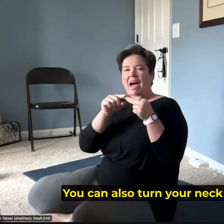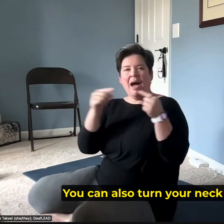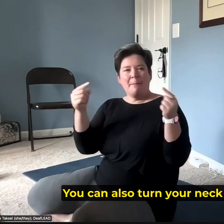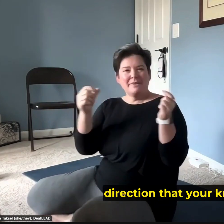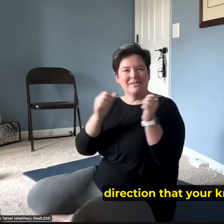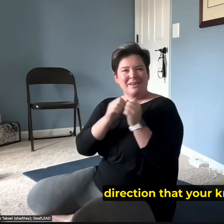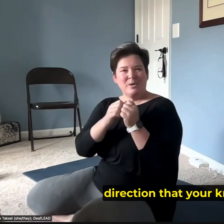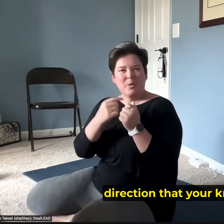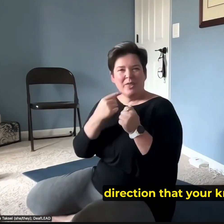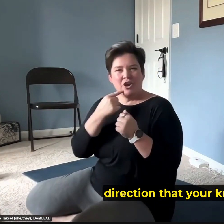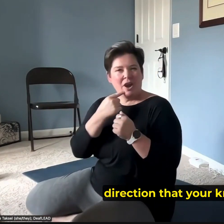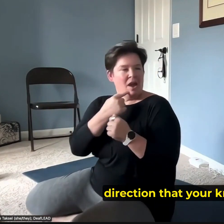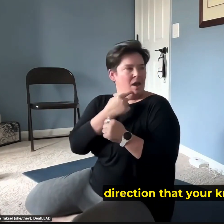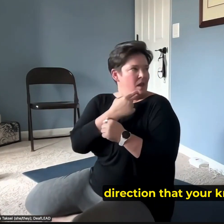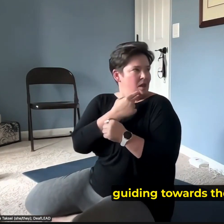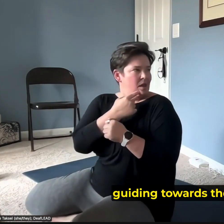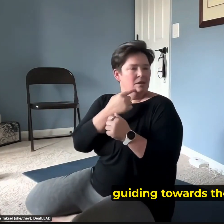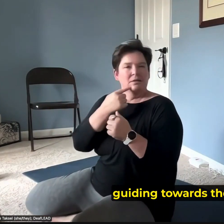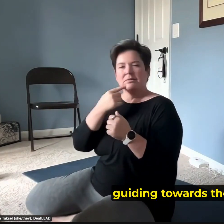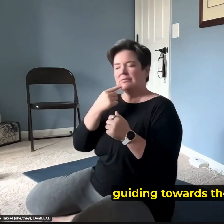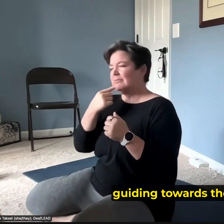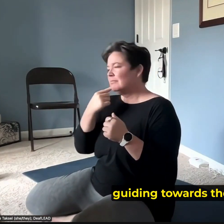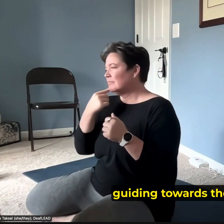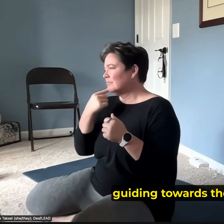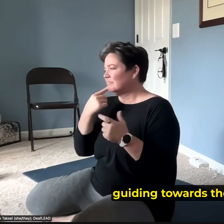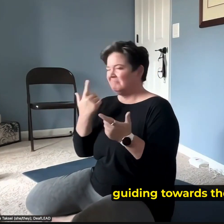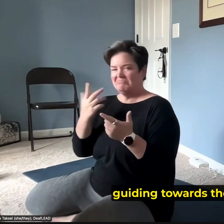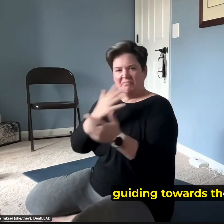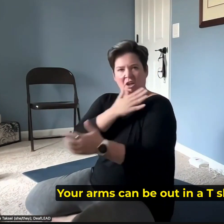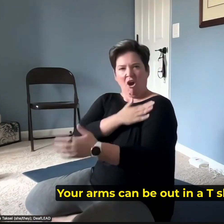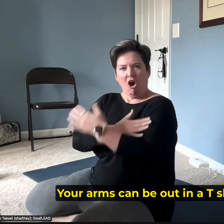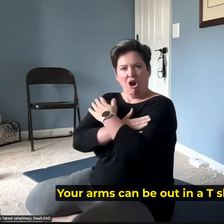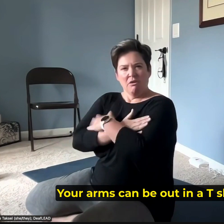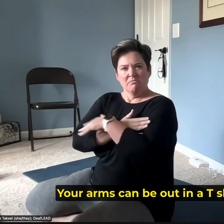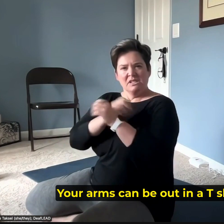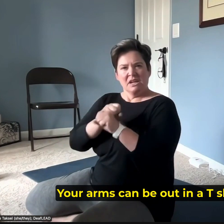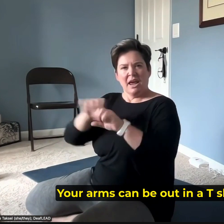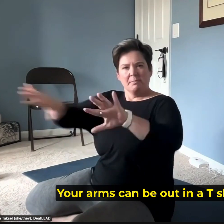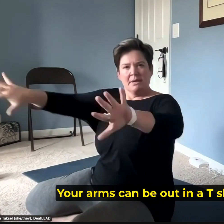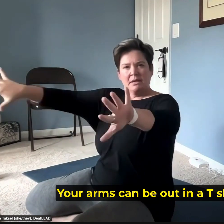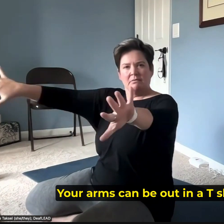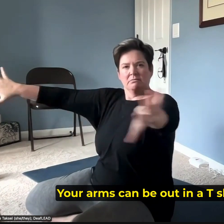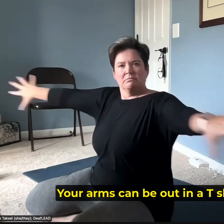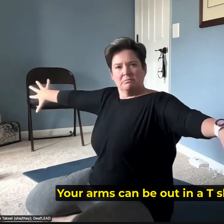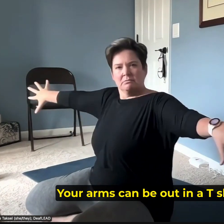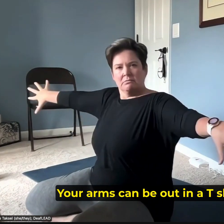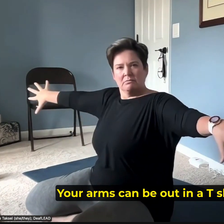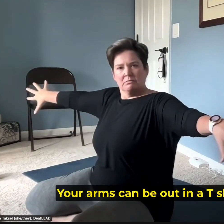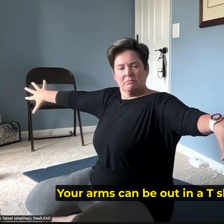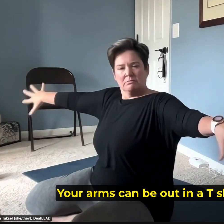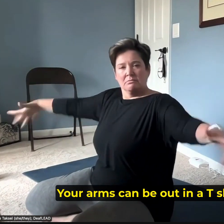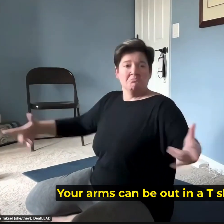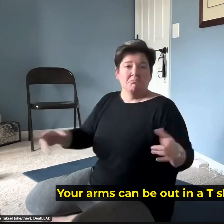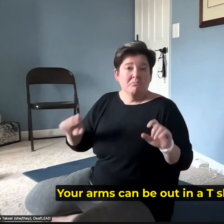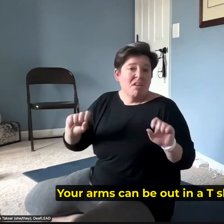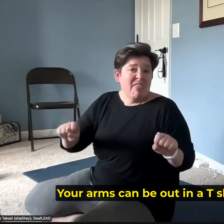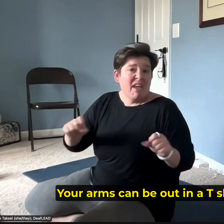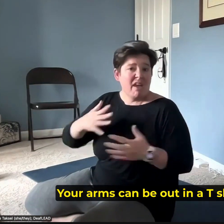opposite direction that your knees are guiding towards the floor. Your arms can be out in a T shape to the side,